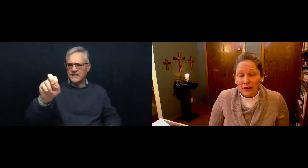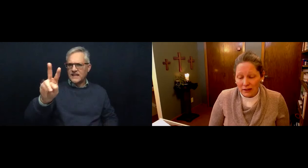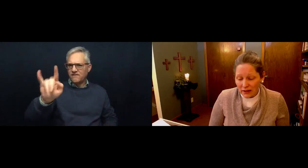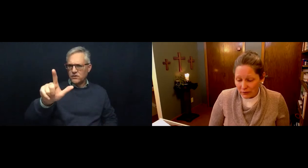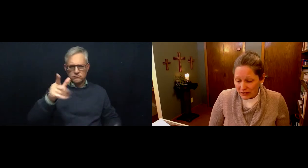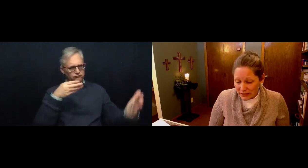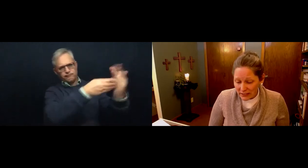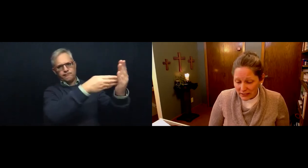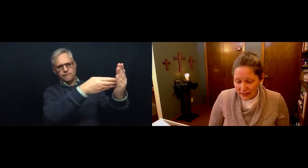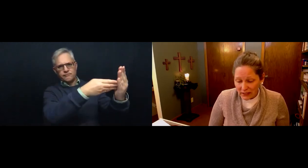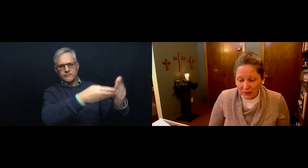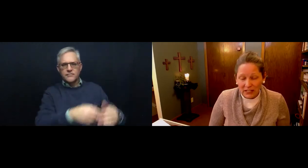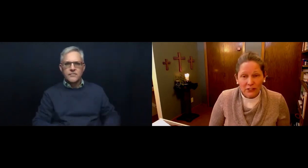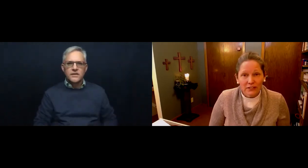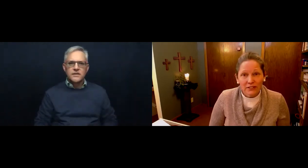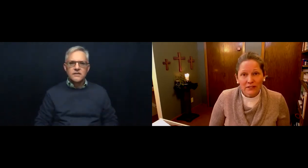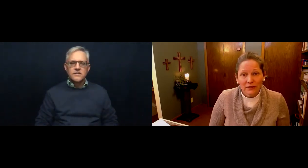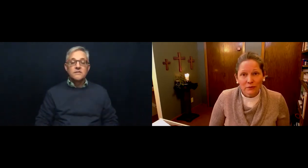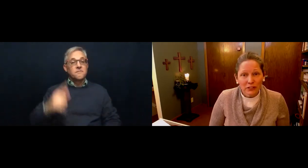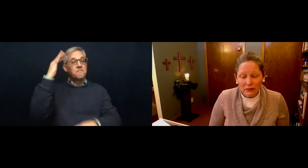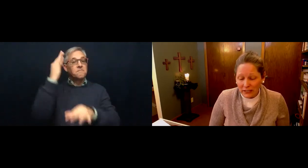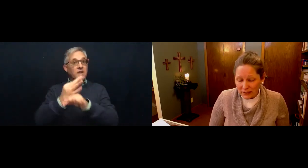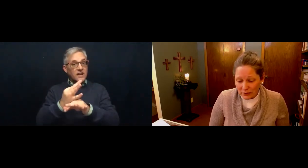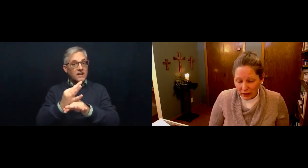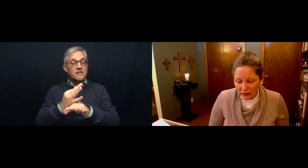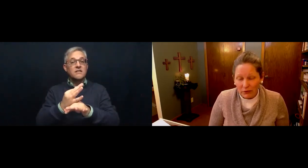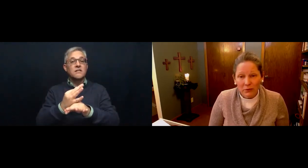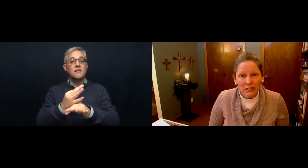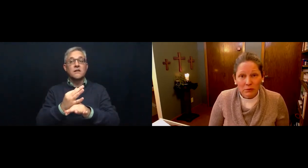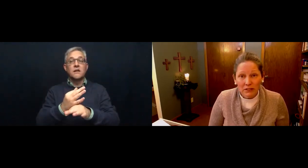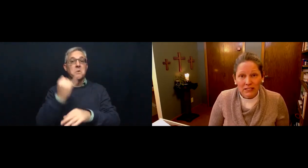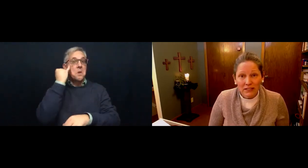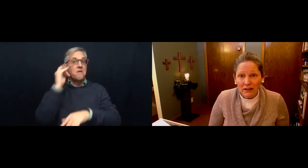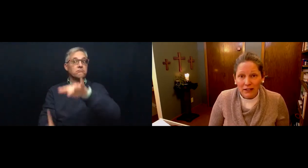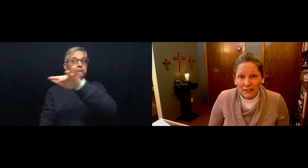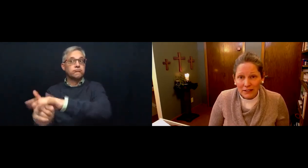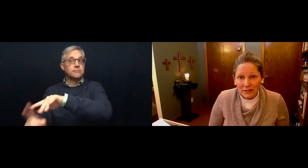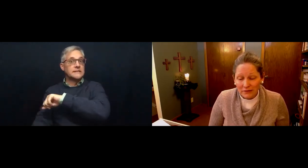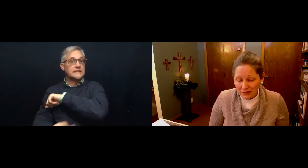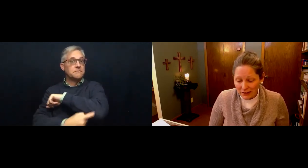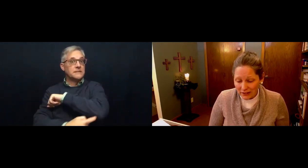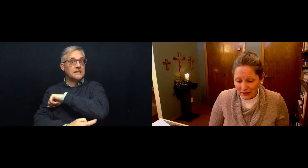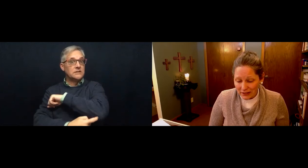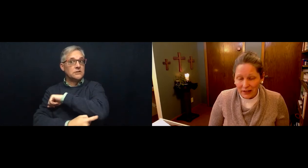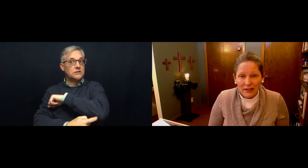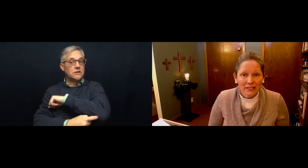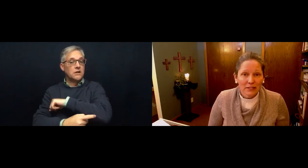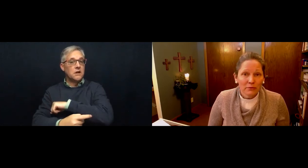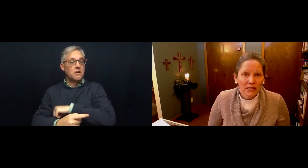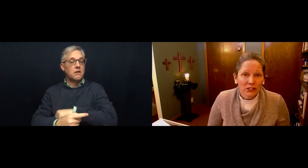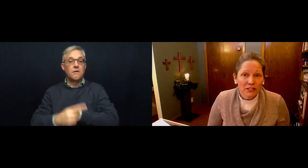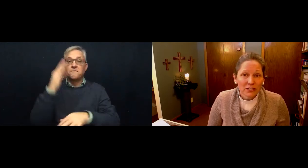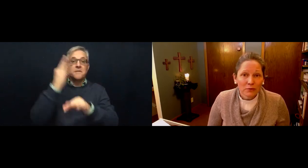Faith that resists temptations which lead us away from experiencing God's love,